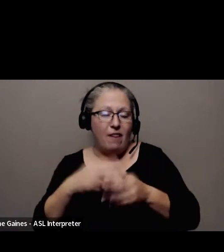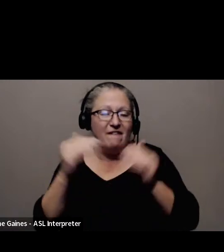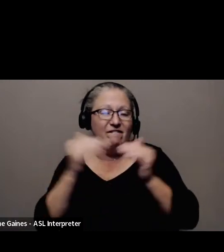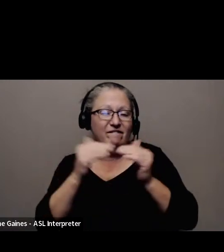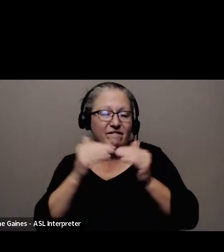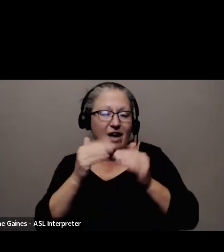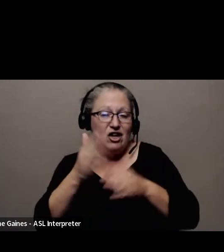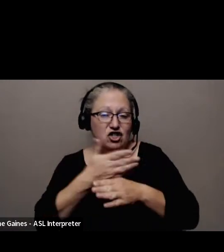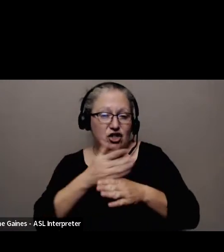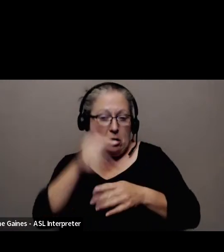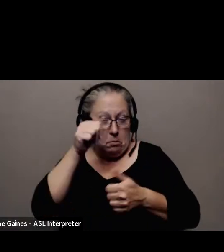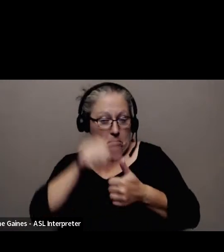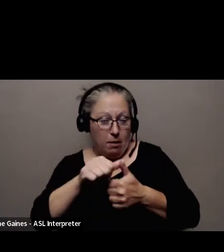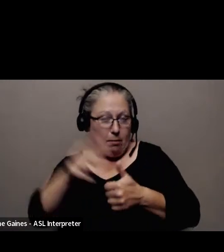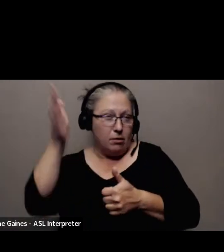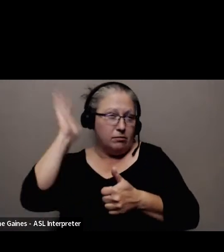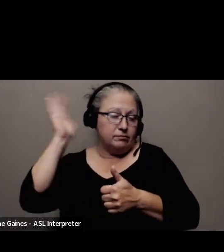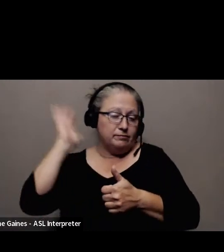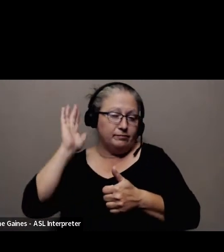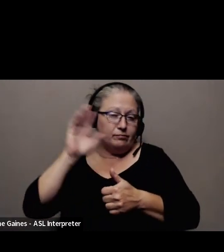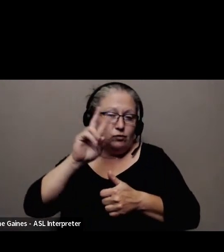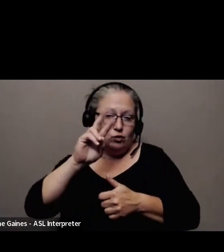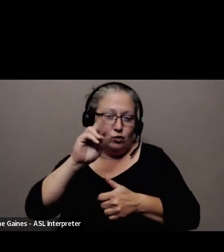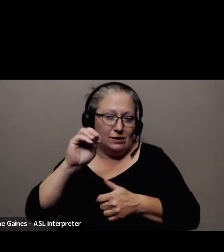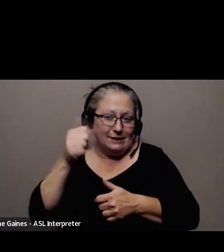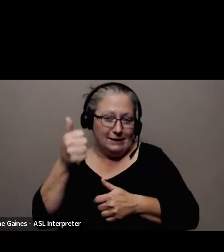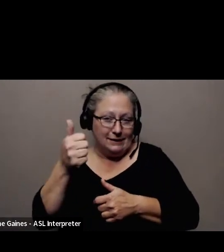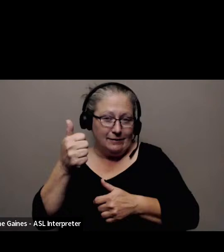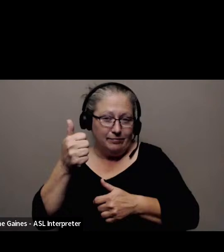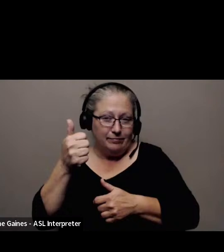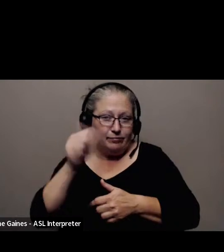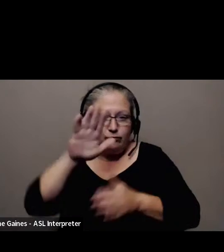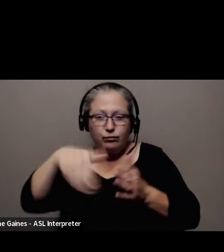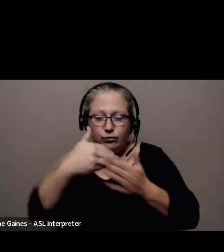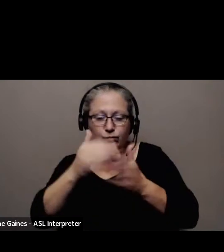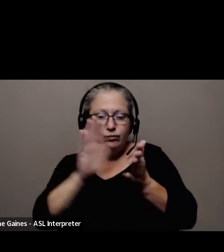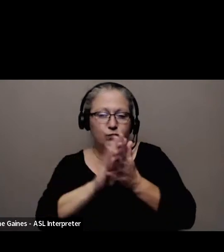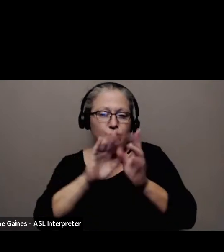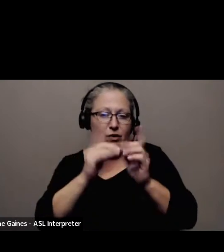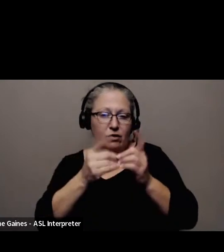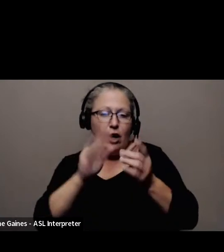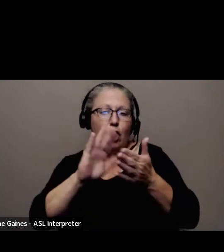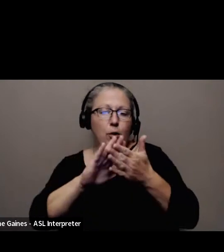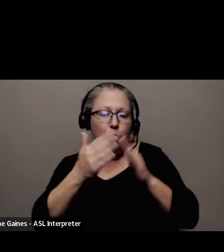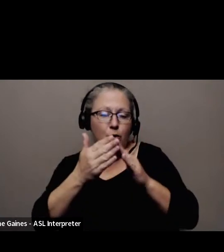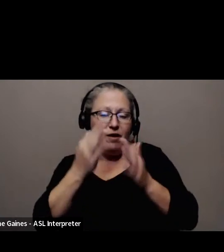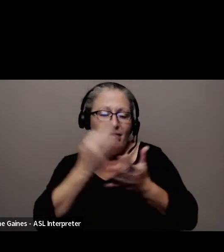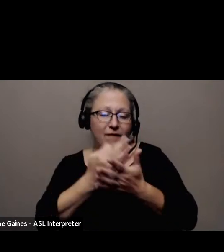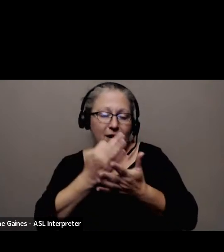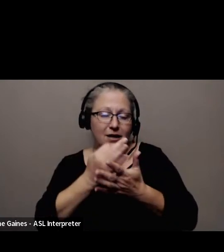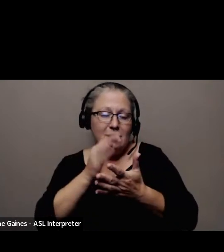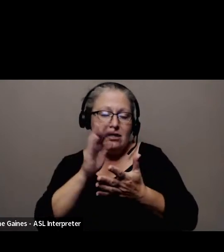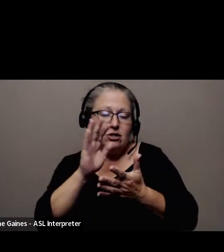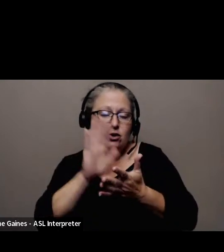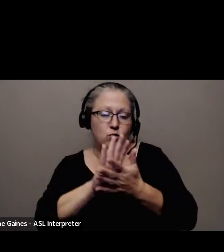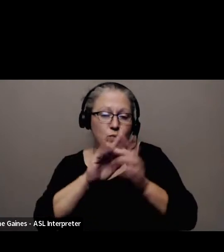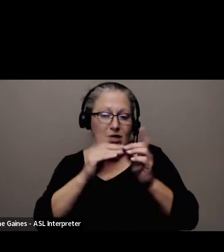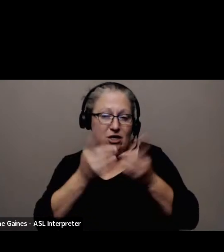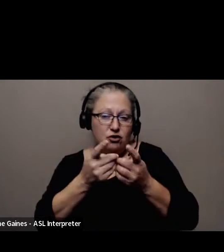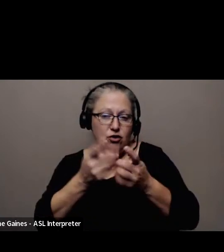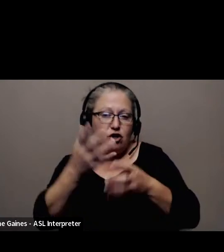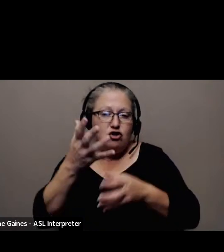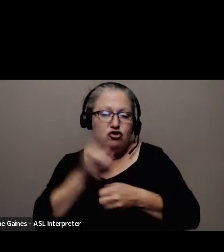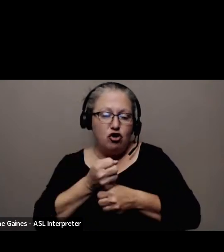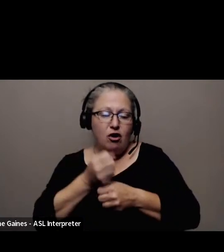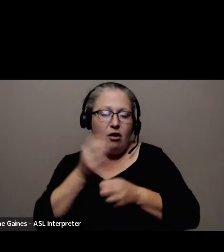If you guys remember way back from 2010, all community funded school districts took a quote unquote